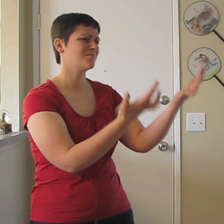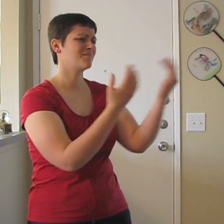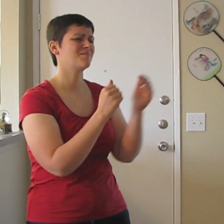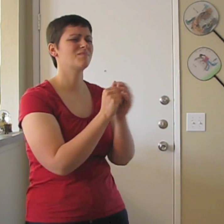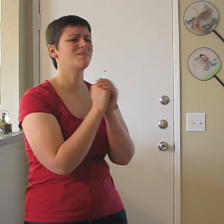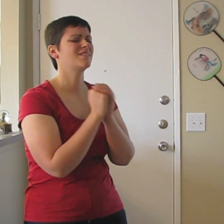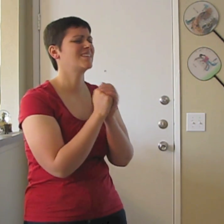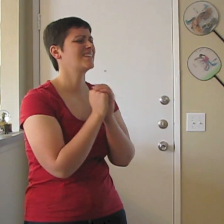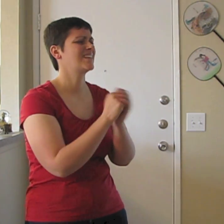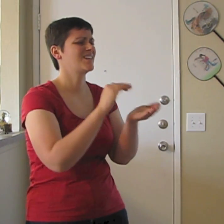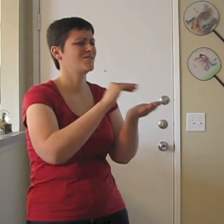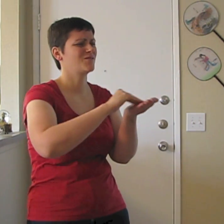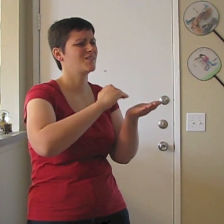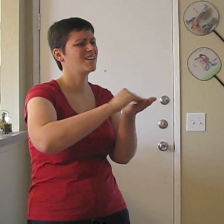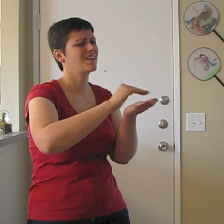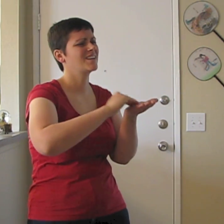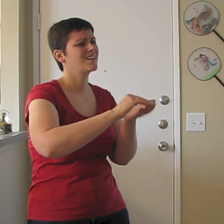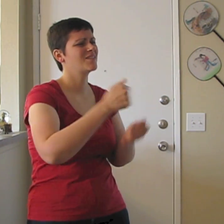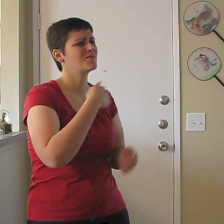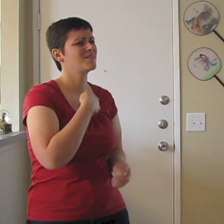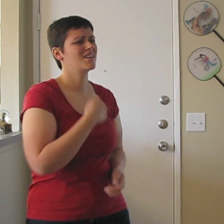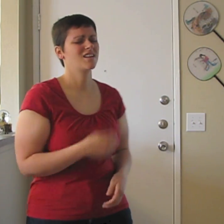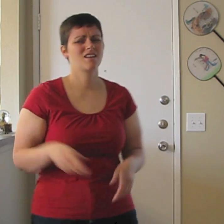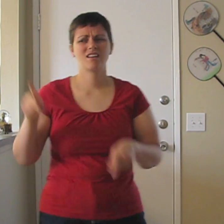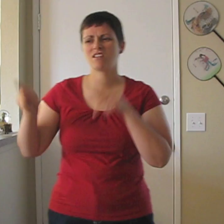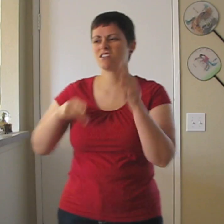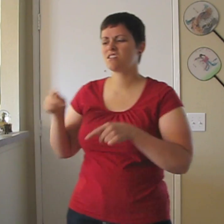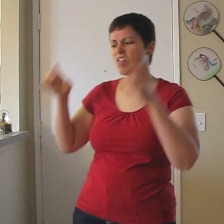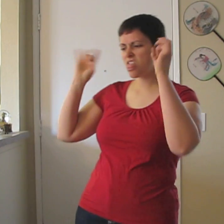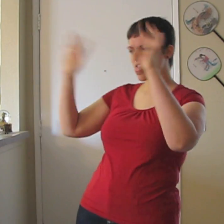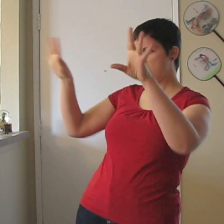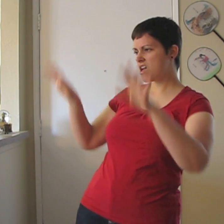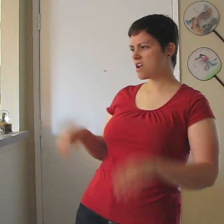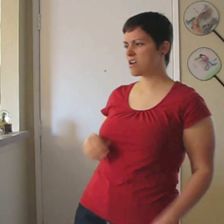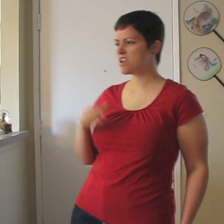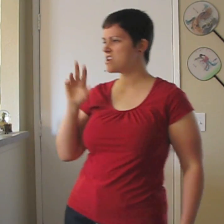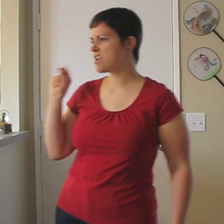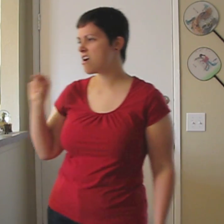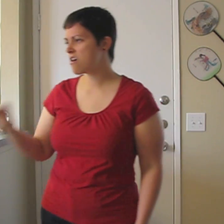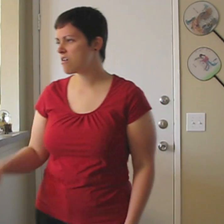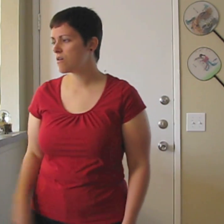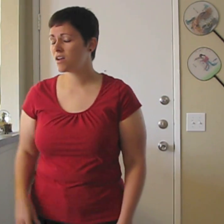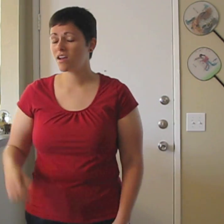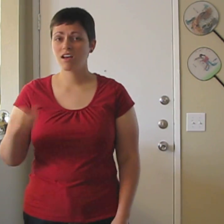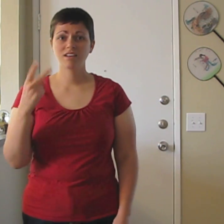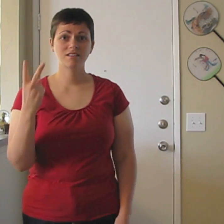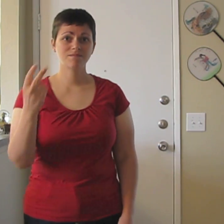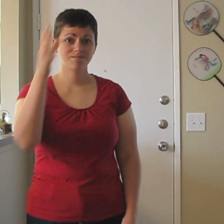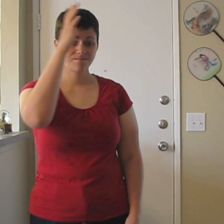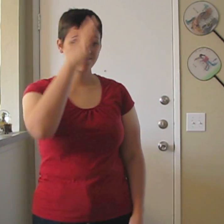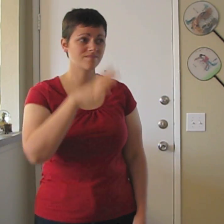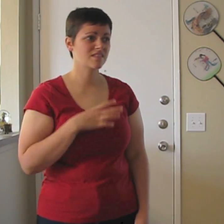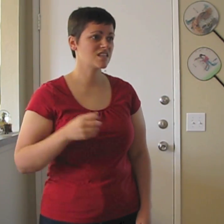one cried for mercy, the people gave him none. The second one